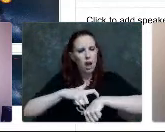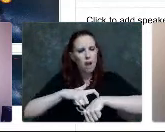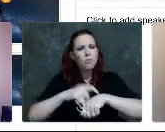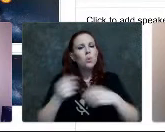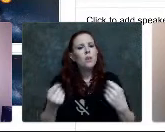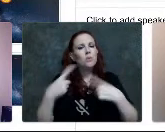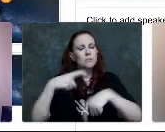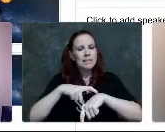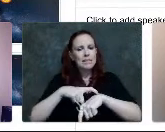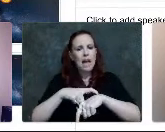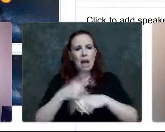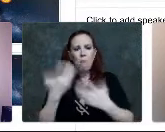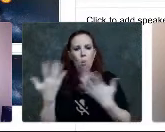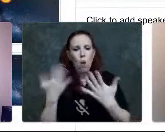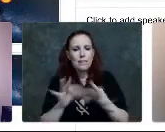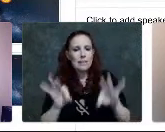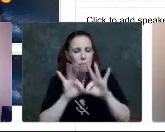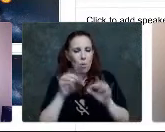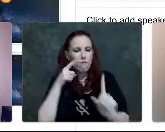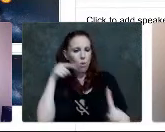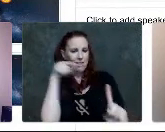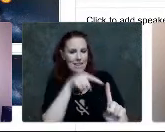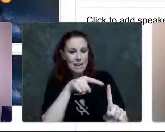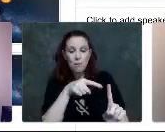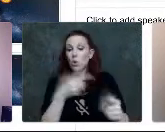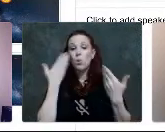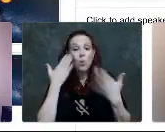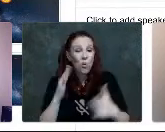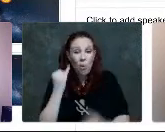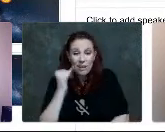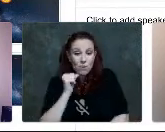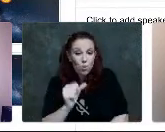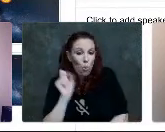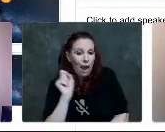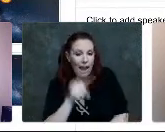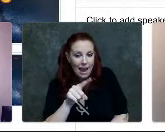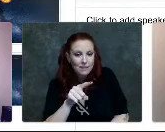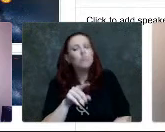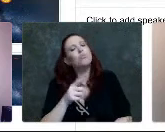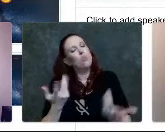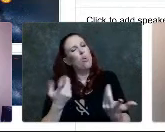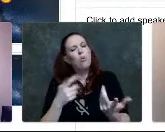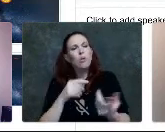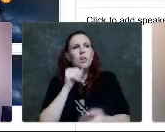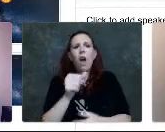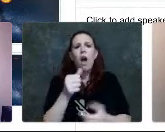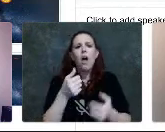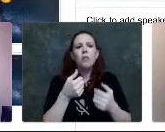important to the interviewer, and you don't know what that signal is unless you ask and they kind of tell you. So you're not trying to be difficult,